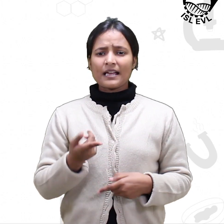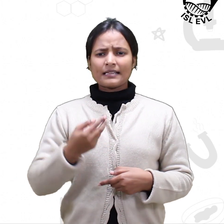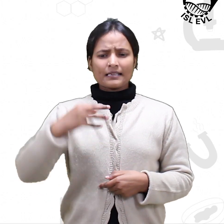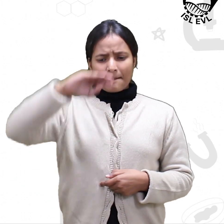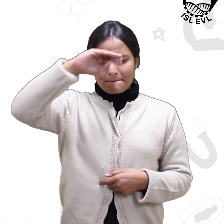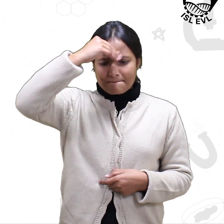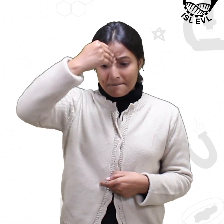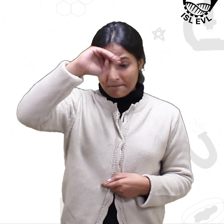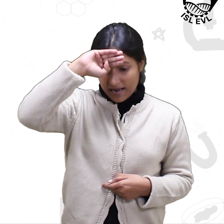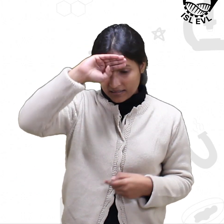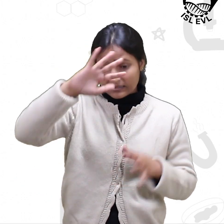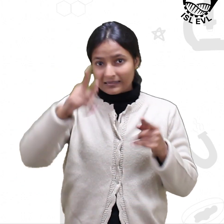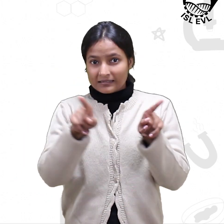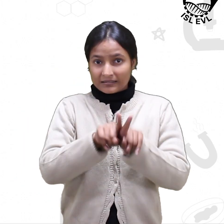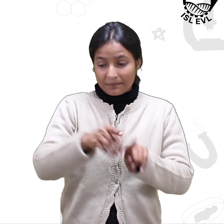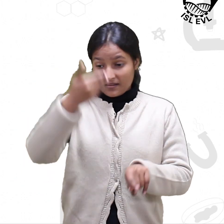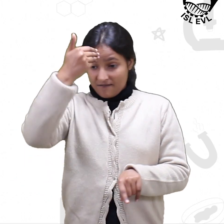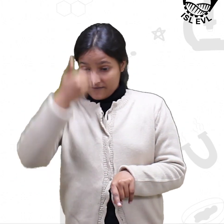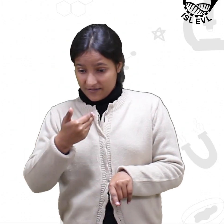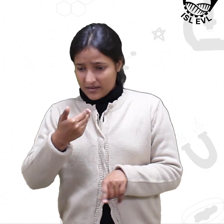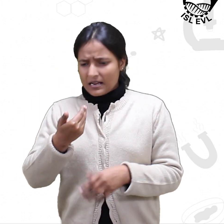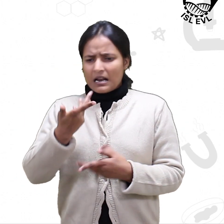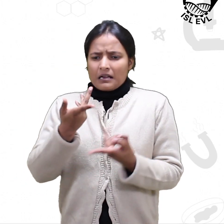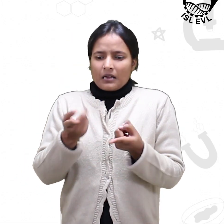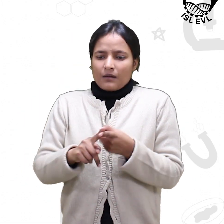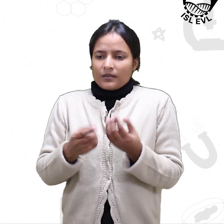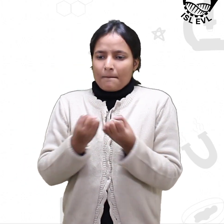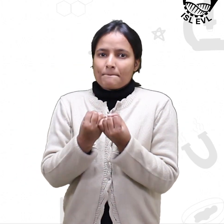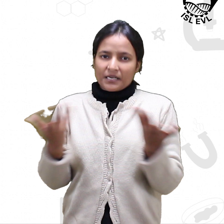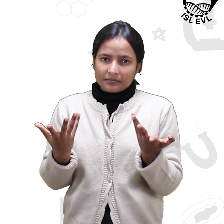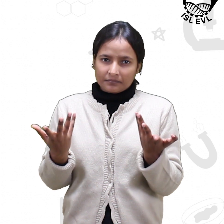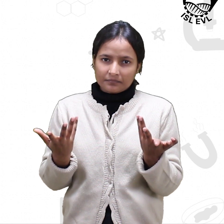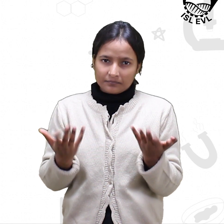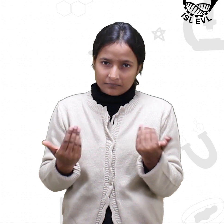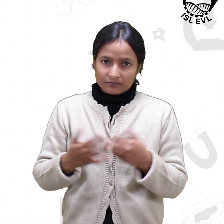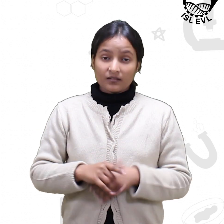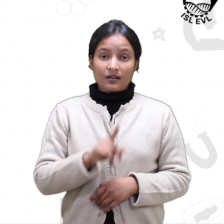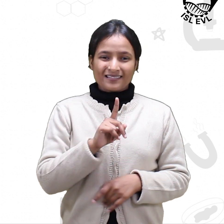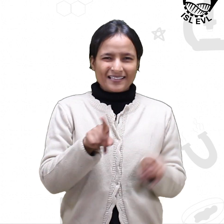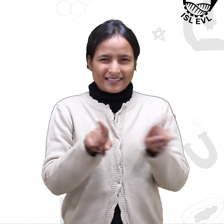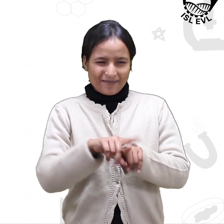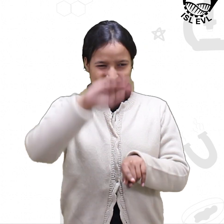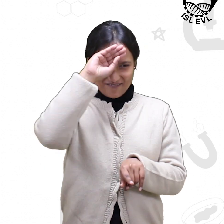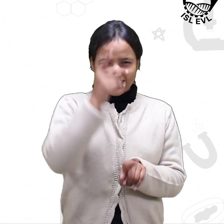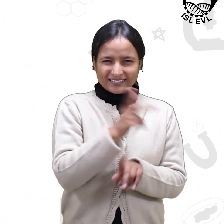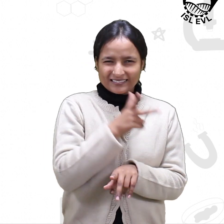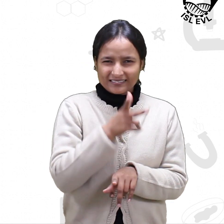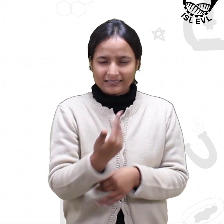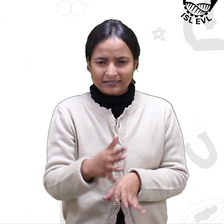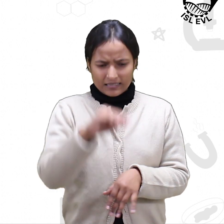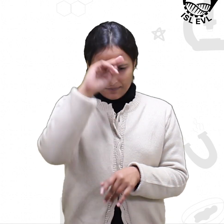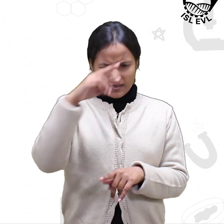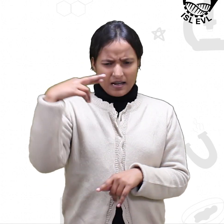multiple reasons. So it's true at the final readout you may have a fever, but fever happens for various very